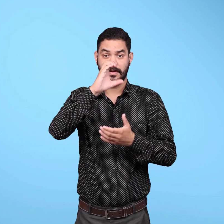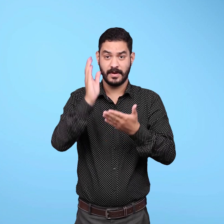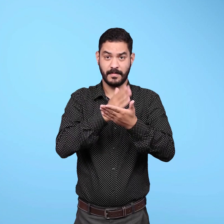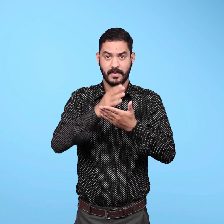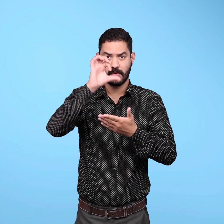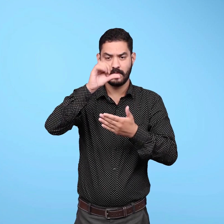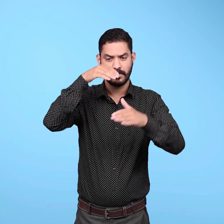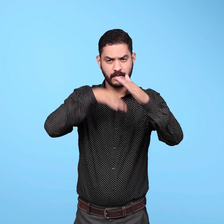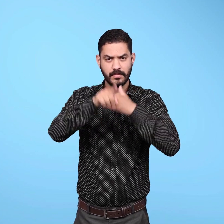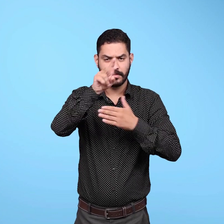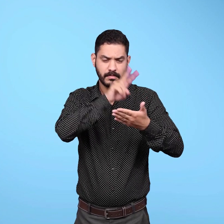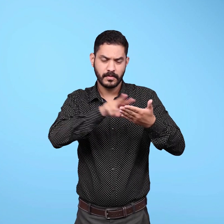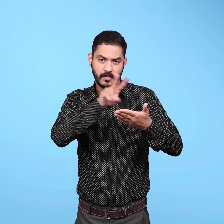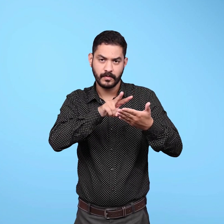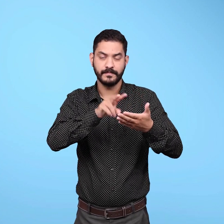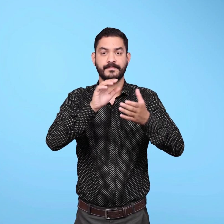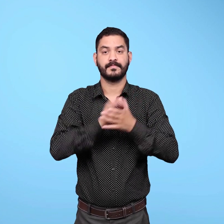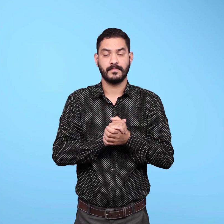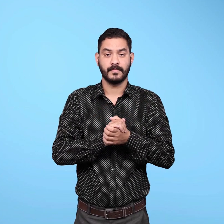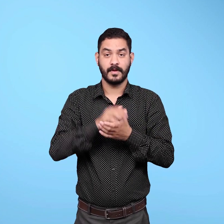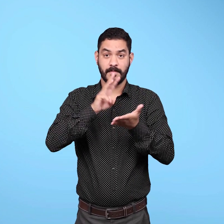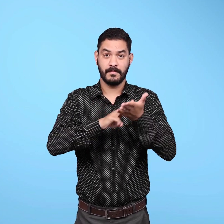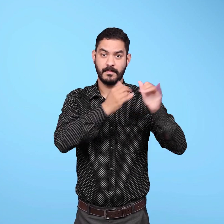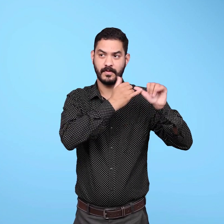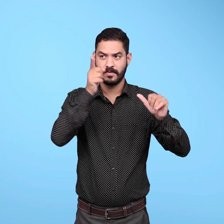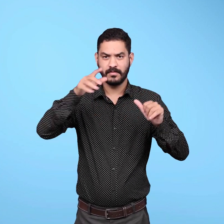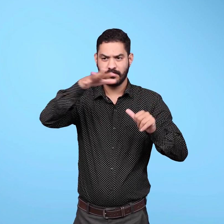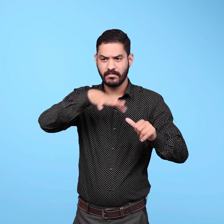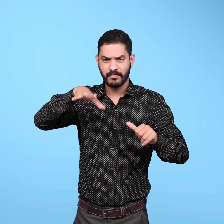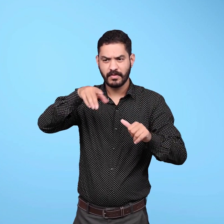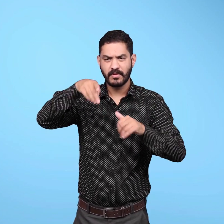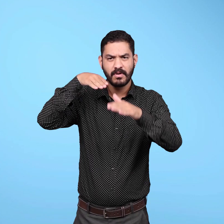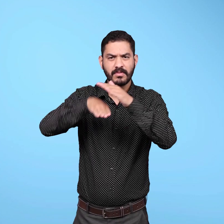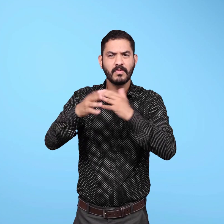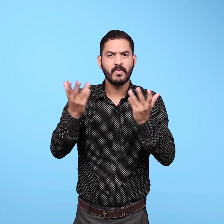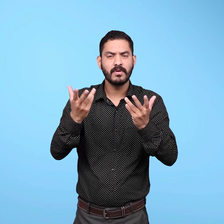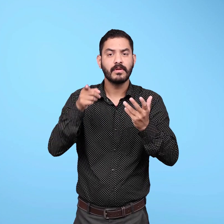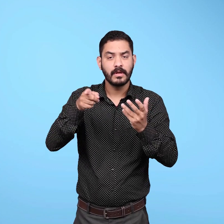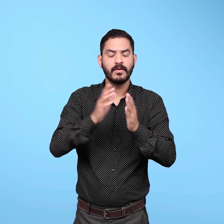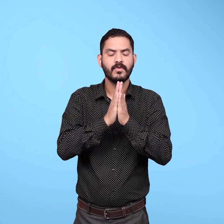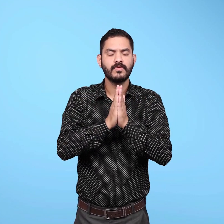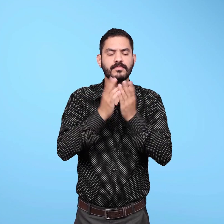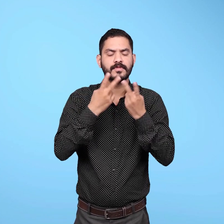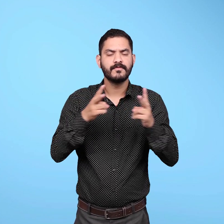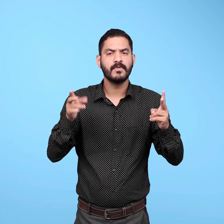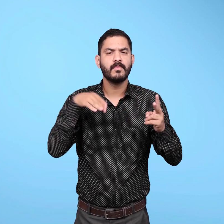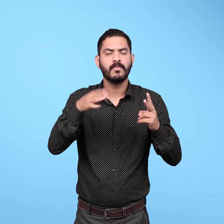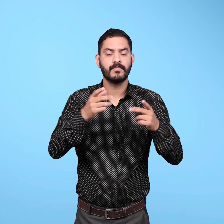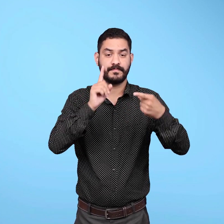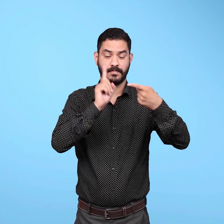About whom you will be reading in chapter 9. Mathura was also a religious center. There were Buddhist